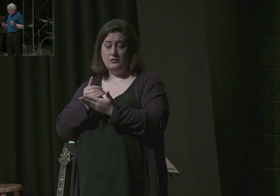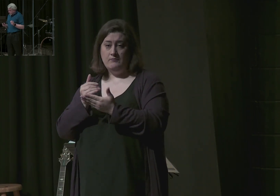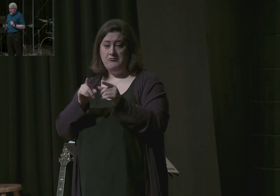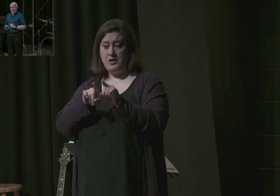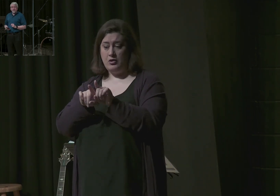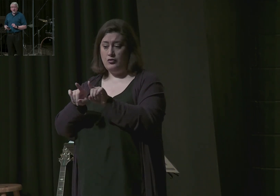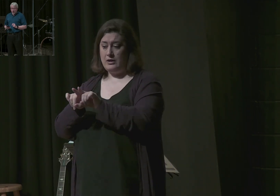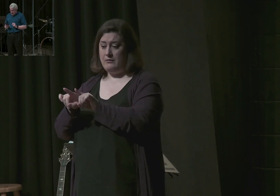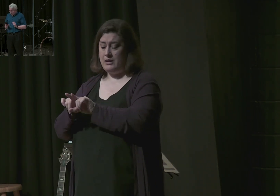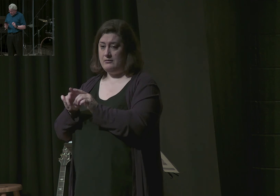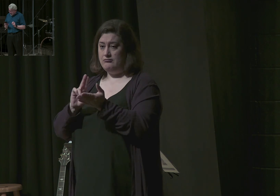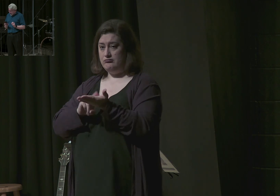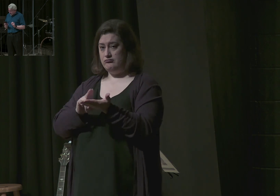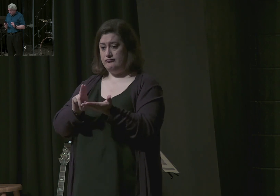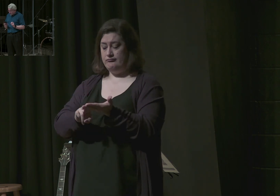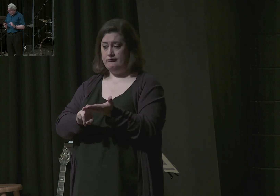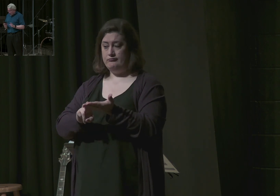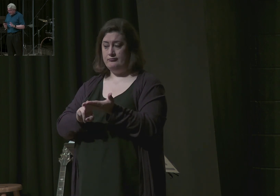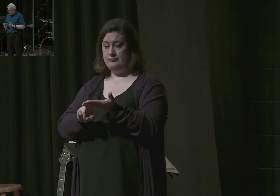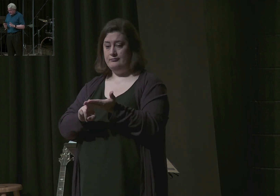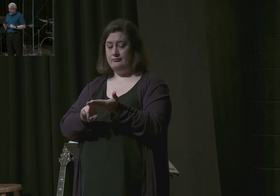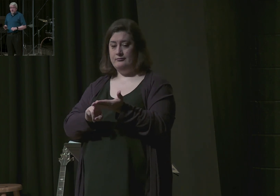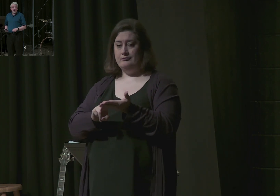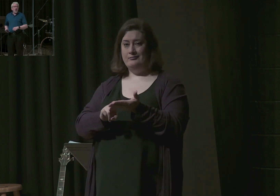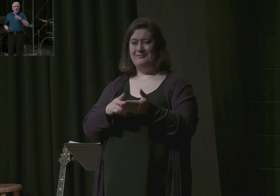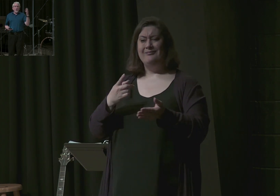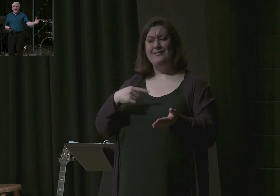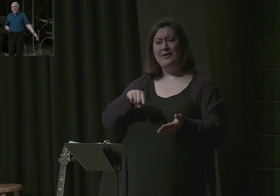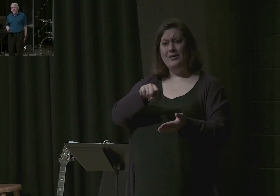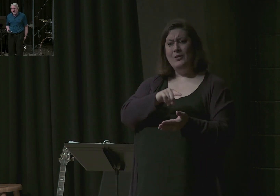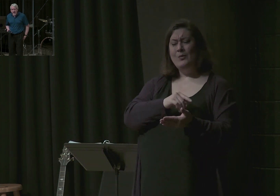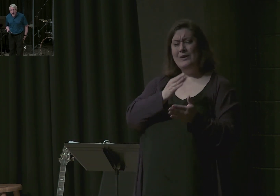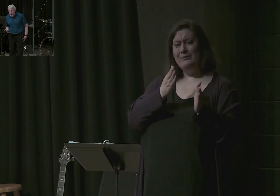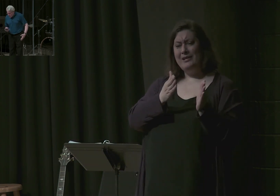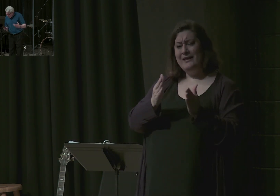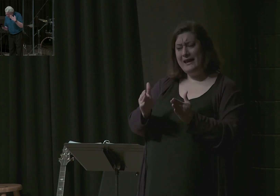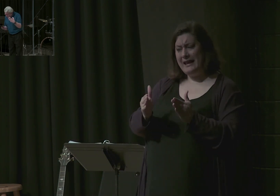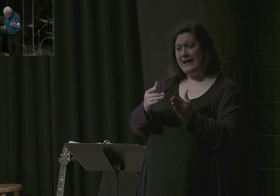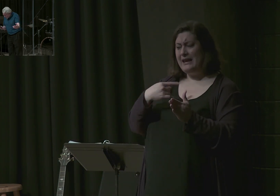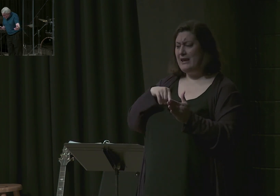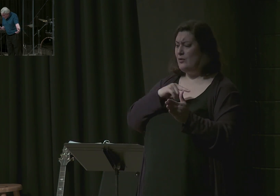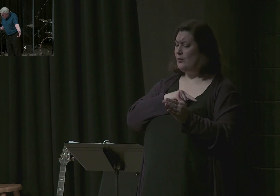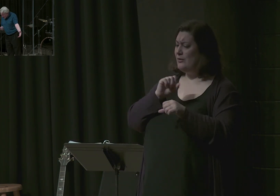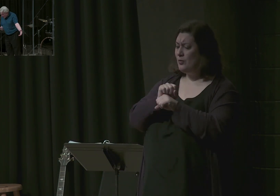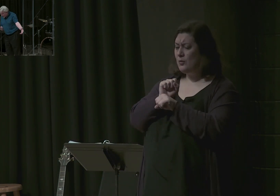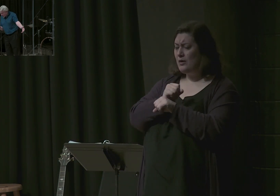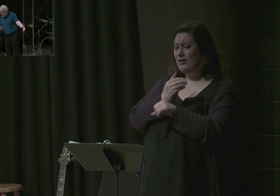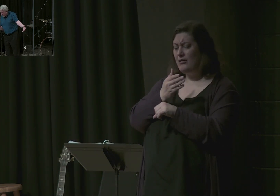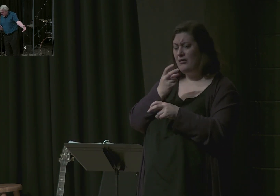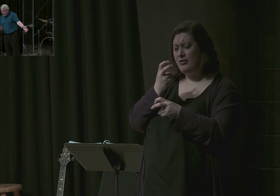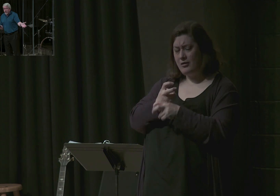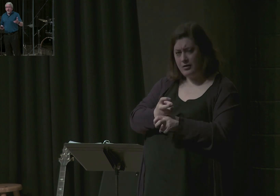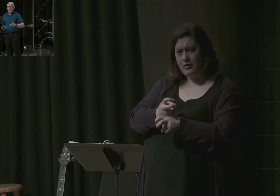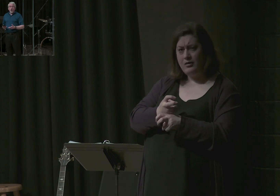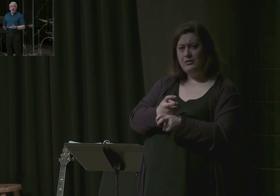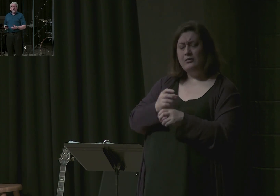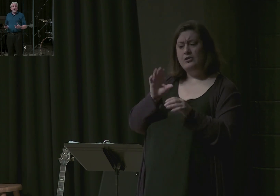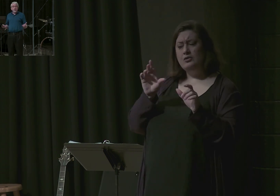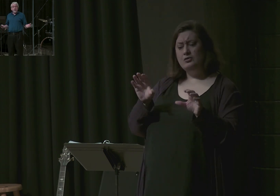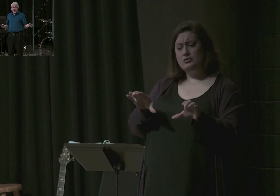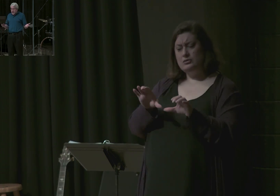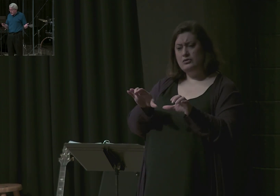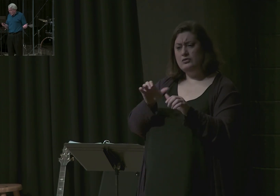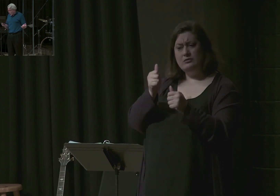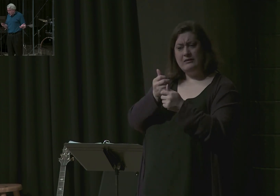The scriptures once again point us to a wonderful lesson. We plan, we work hard, we are involved